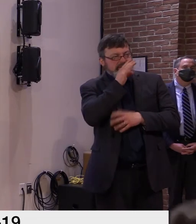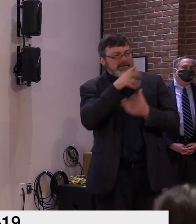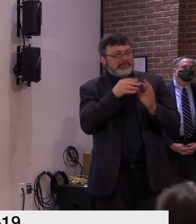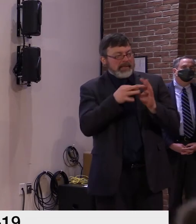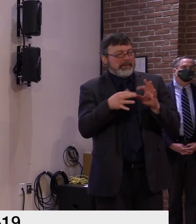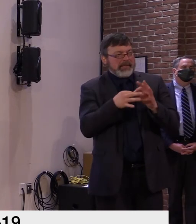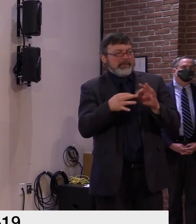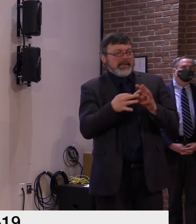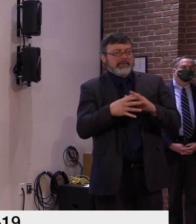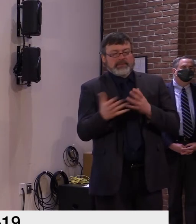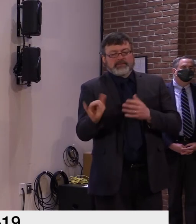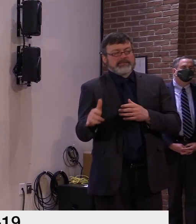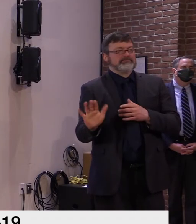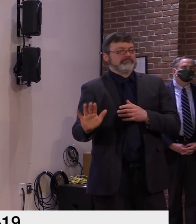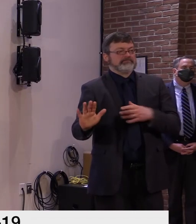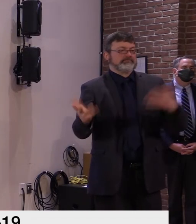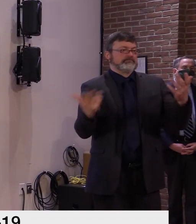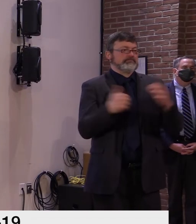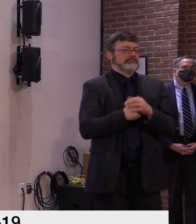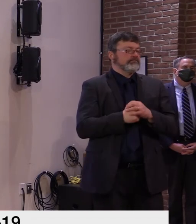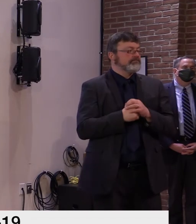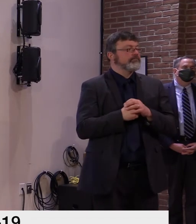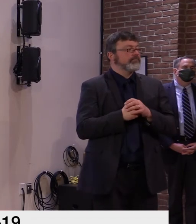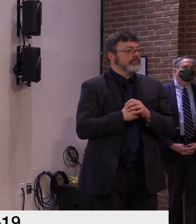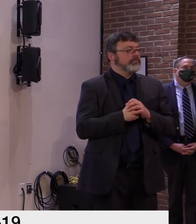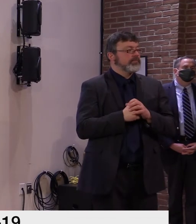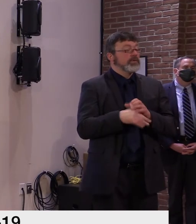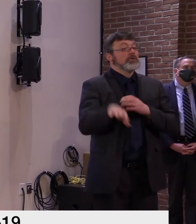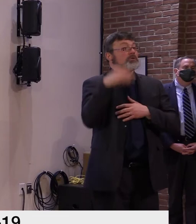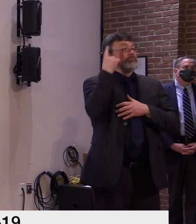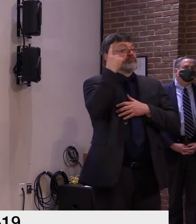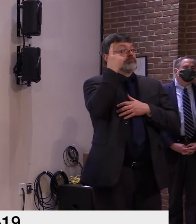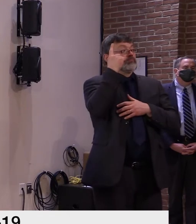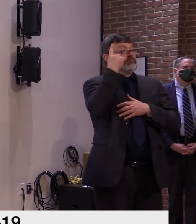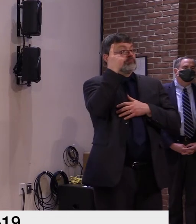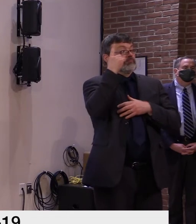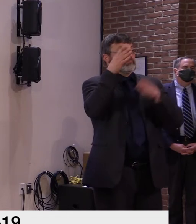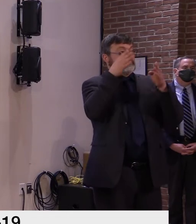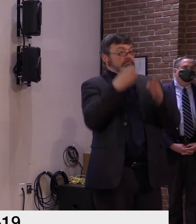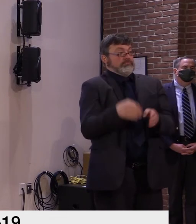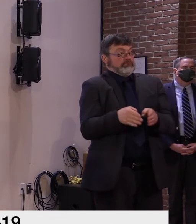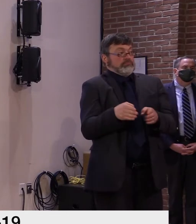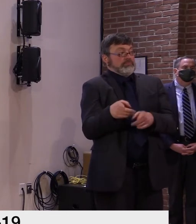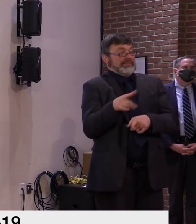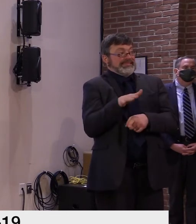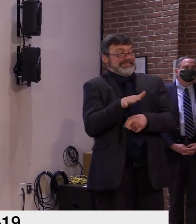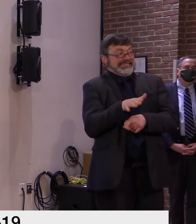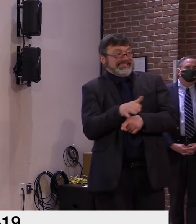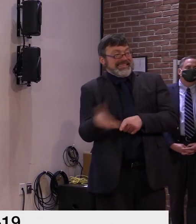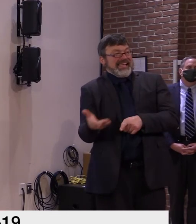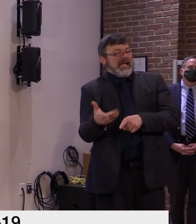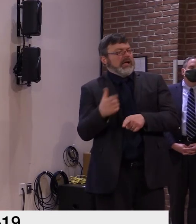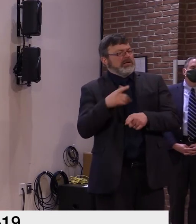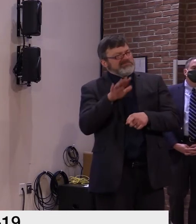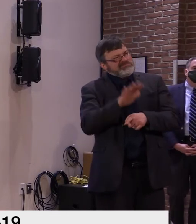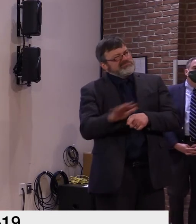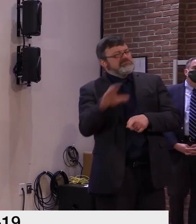Vermont. One notably was in their 50s, but there was significant chronic